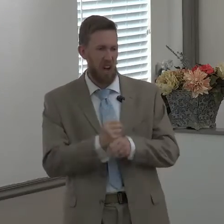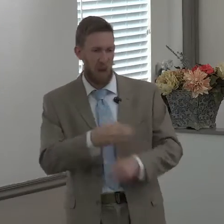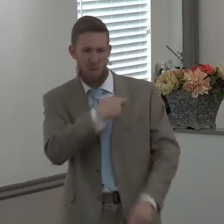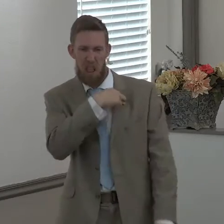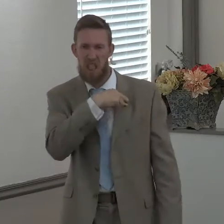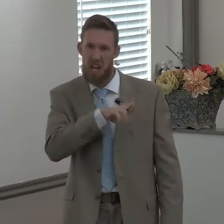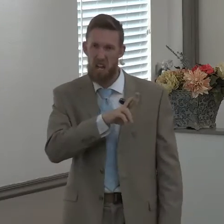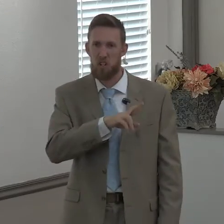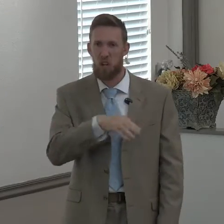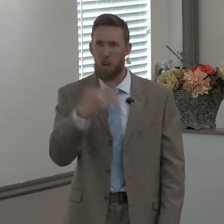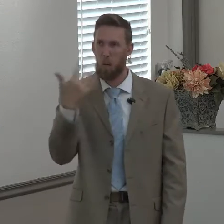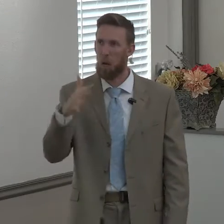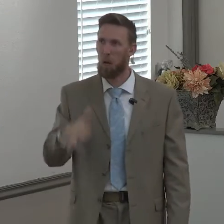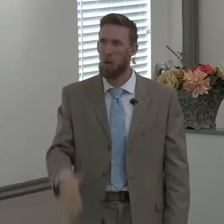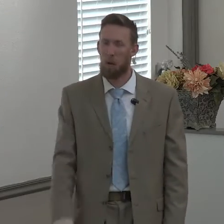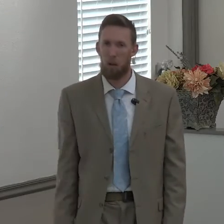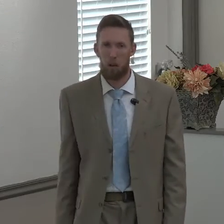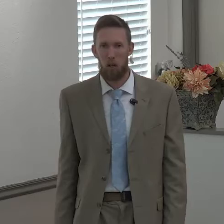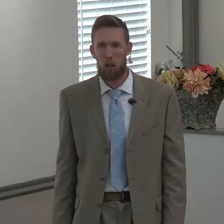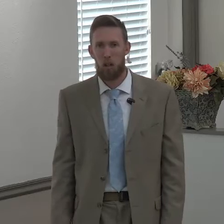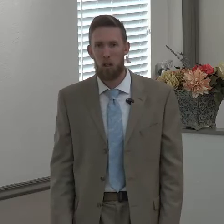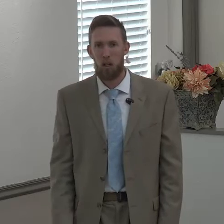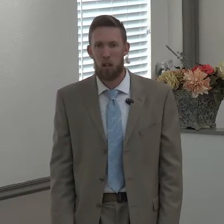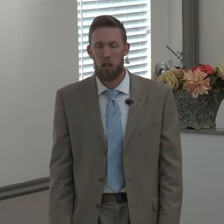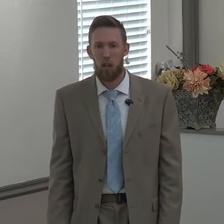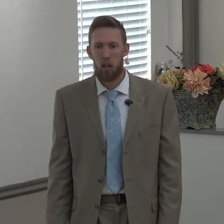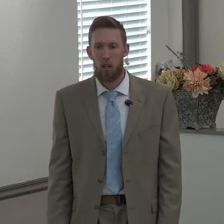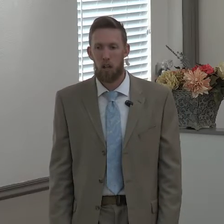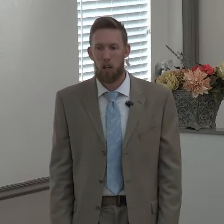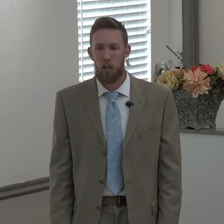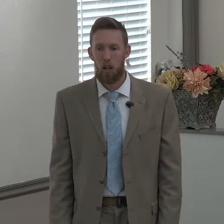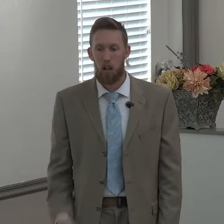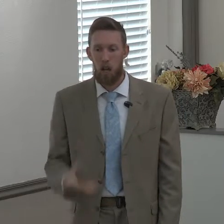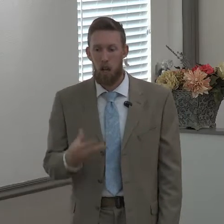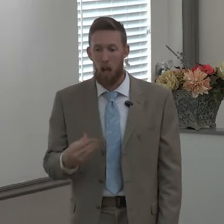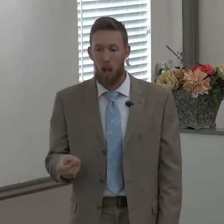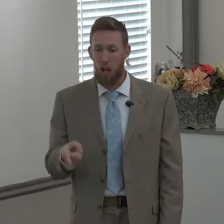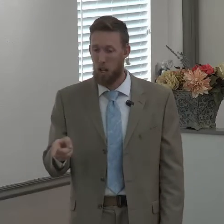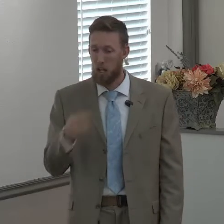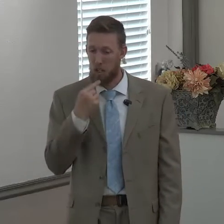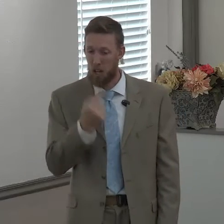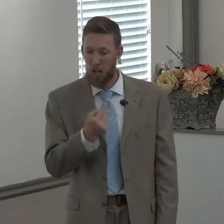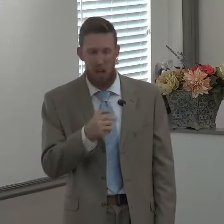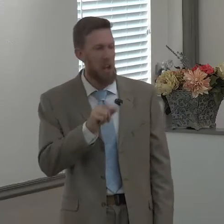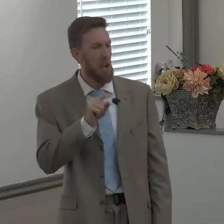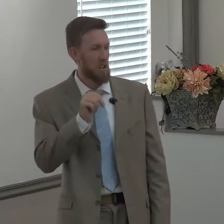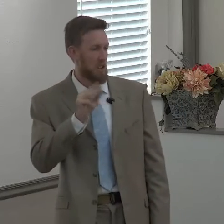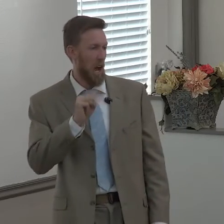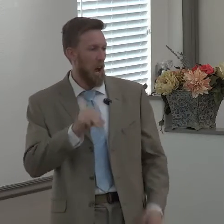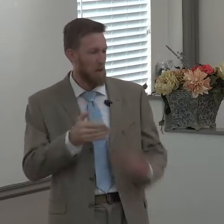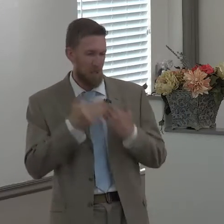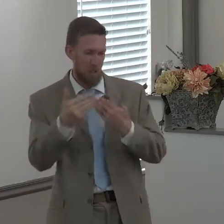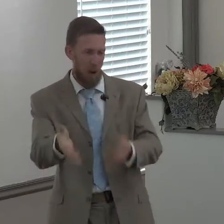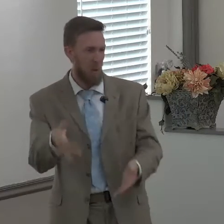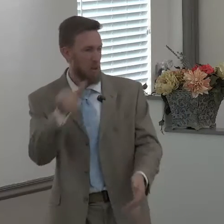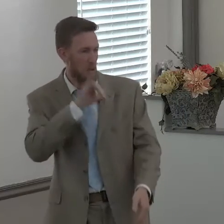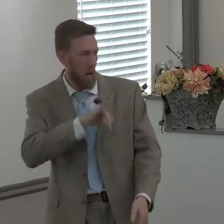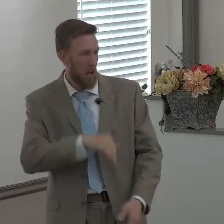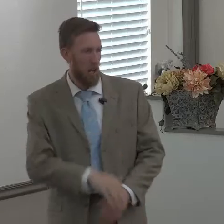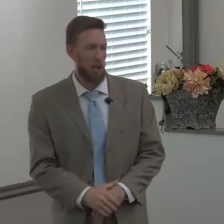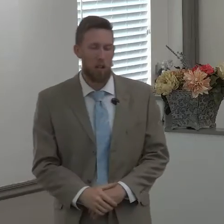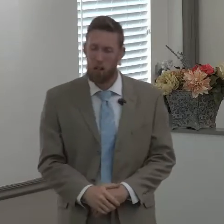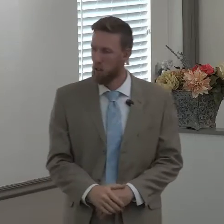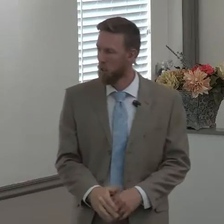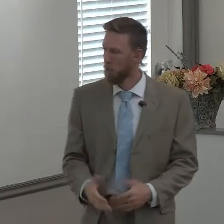Absolutely nothing to do with it. Not only that, he went a step further. He was really upset because Tom got religion.